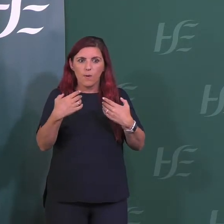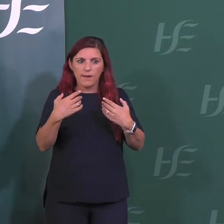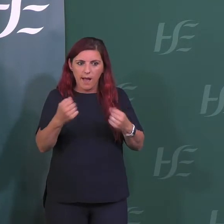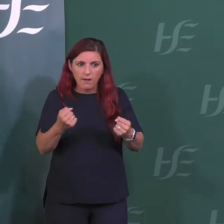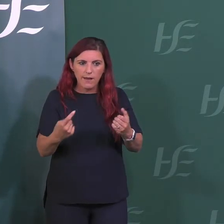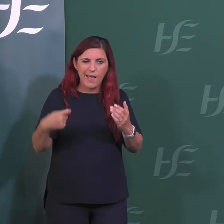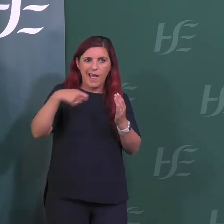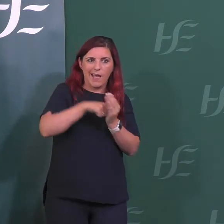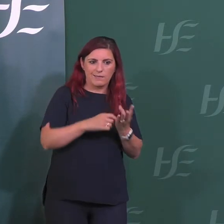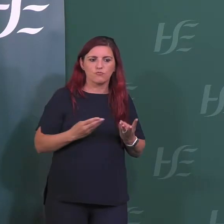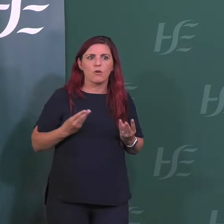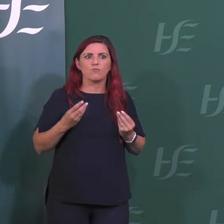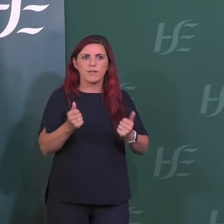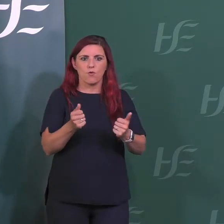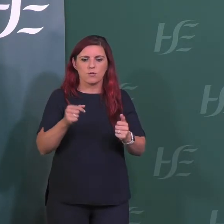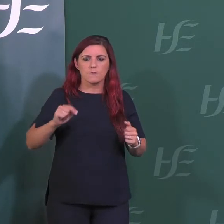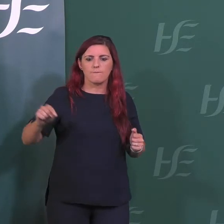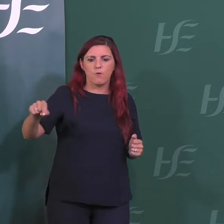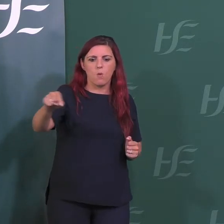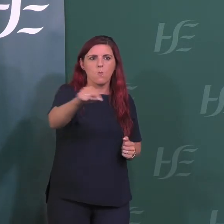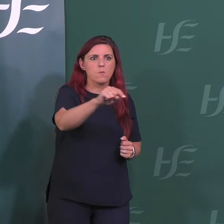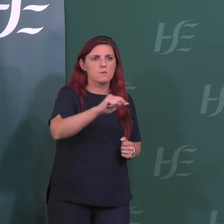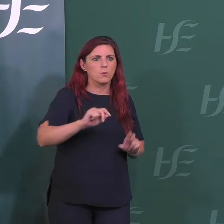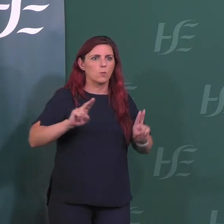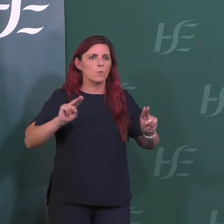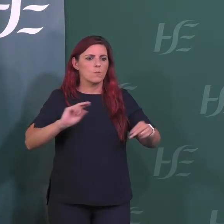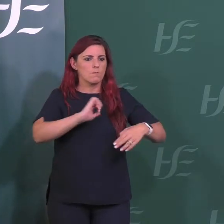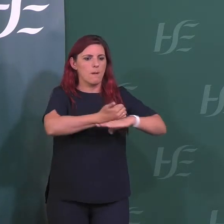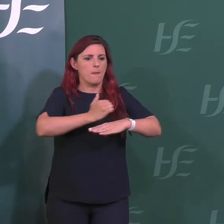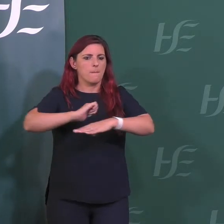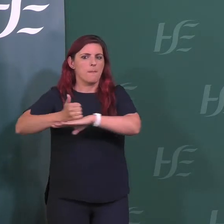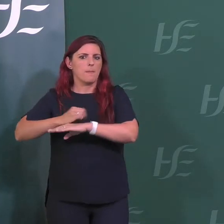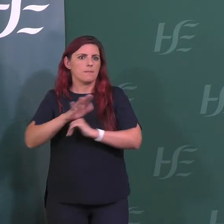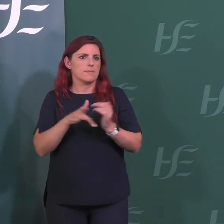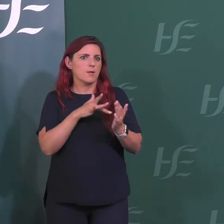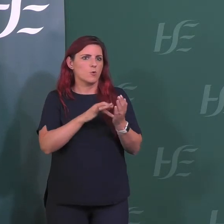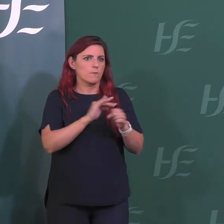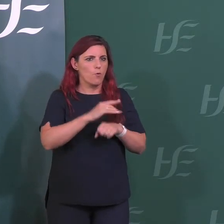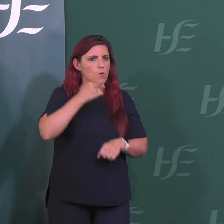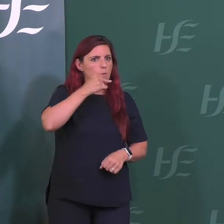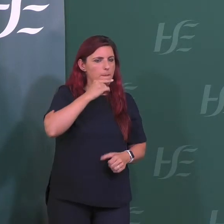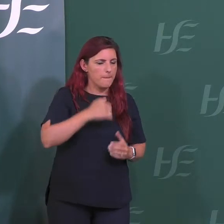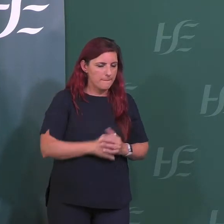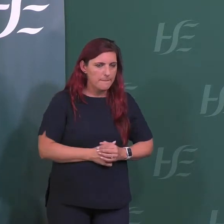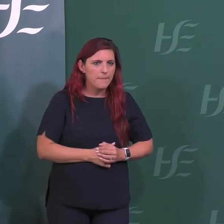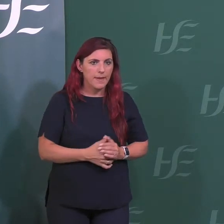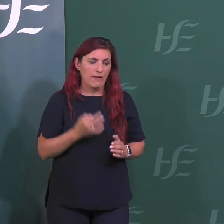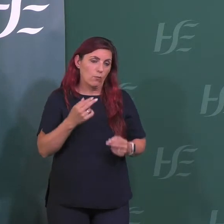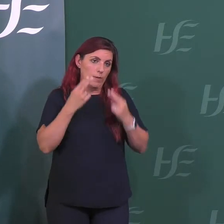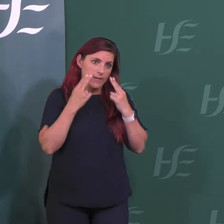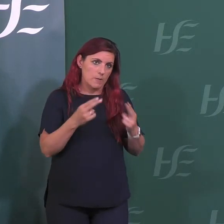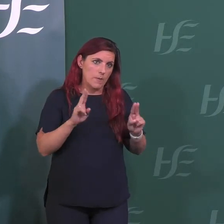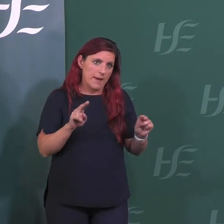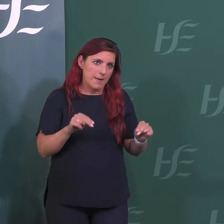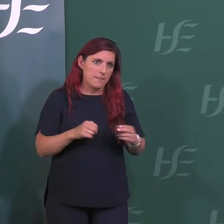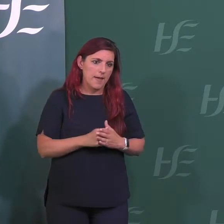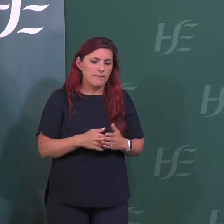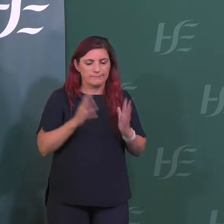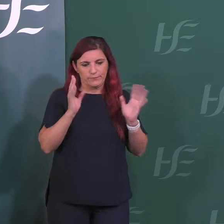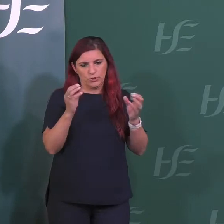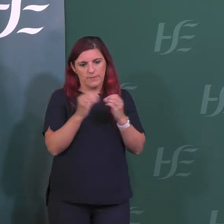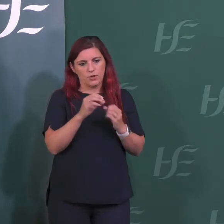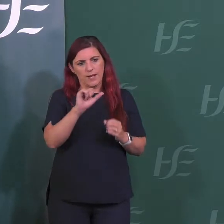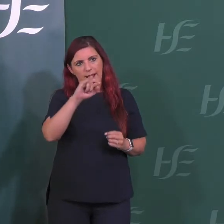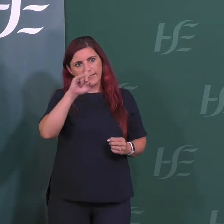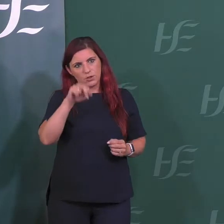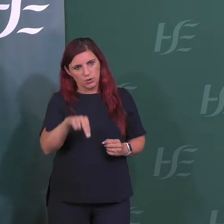resources for those swabbing centres if we need to scale up further again to those levels. And as I mentioned, antigen testing we will deploy